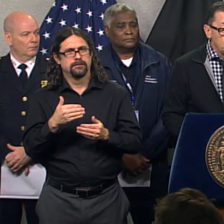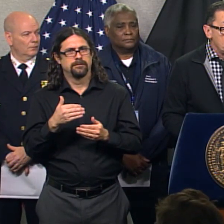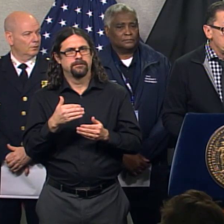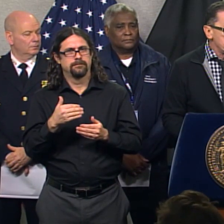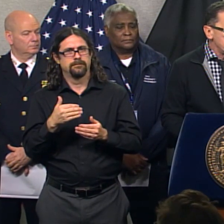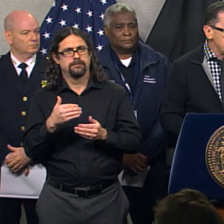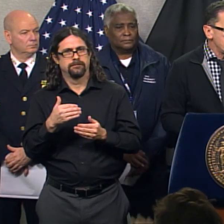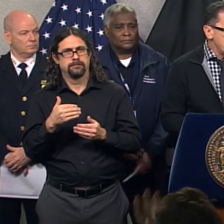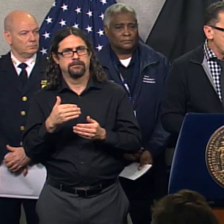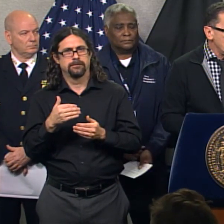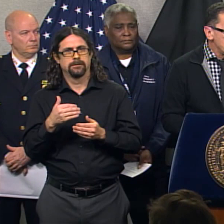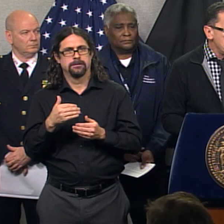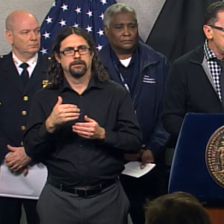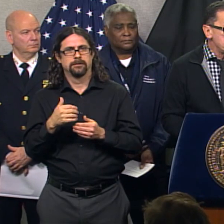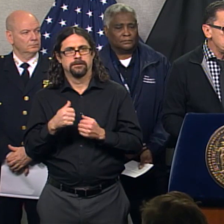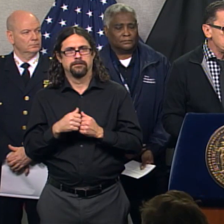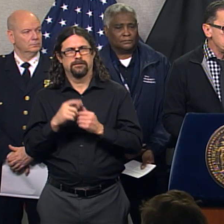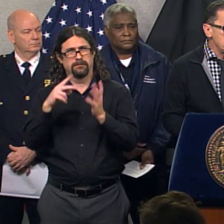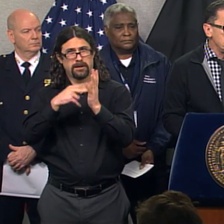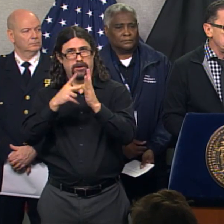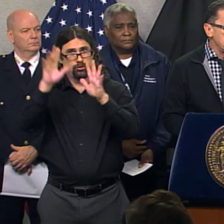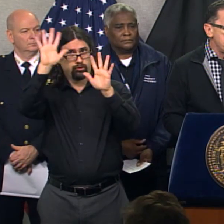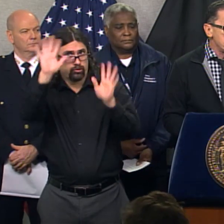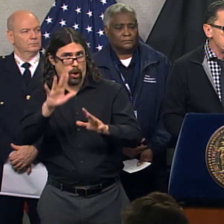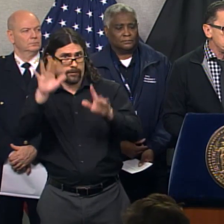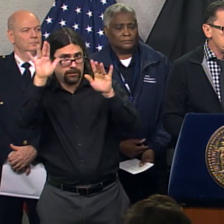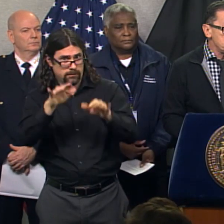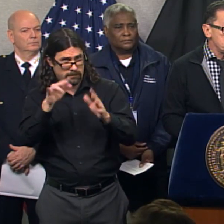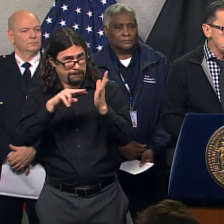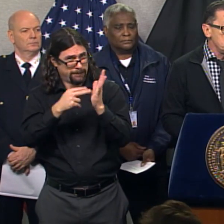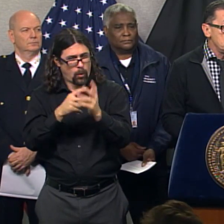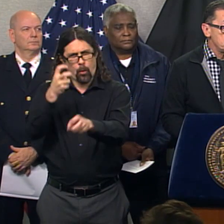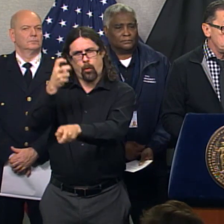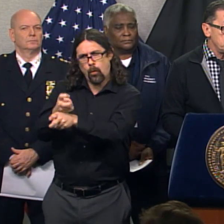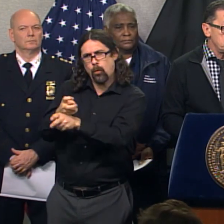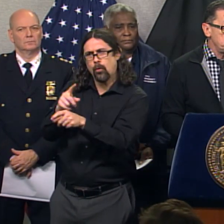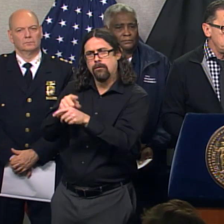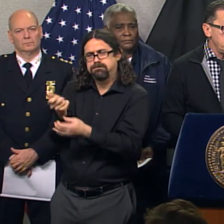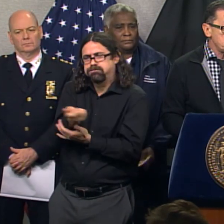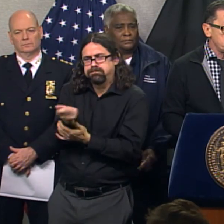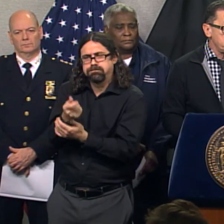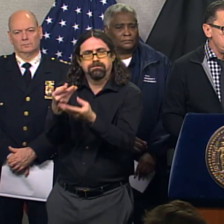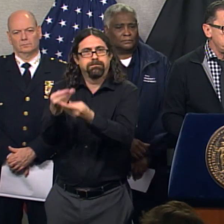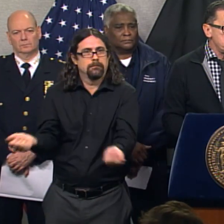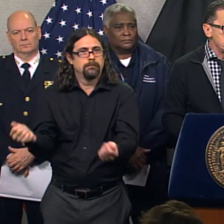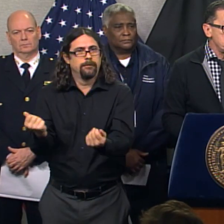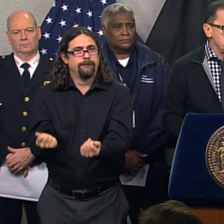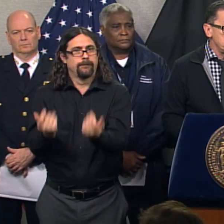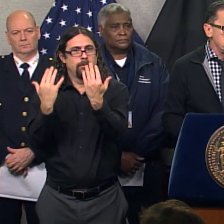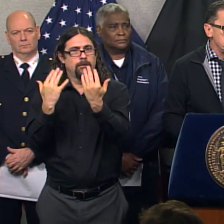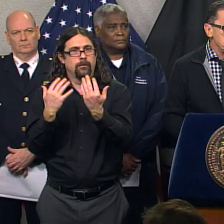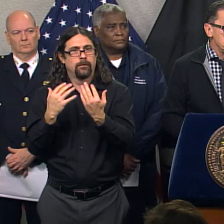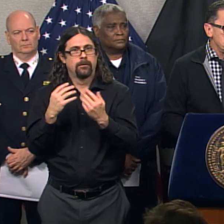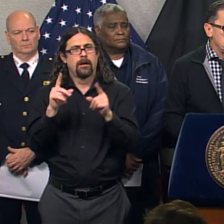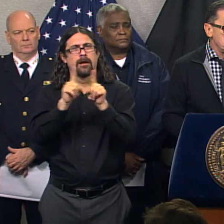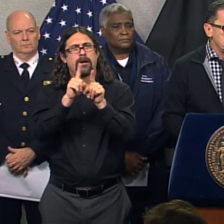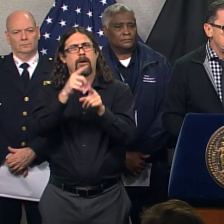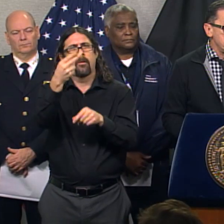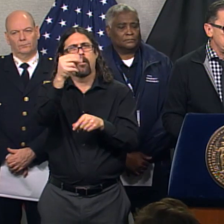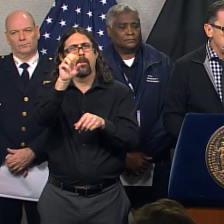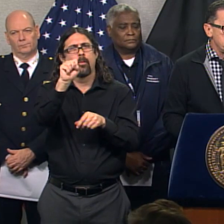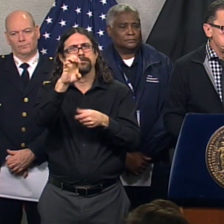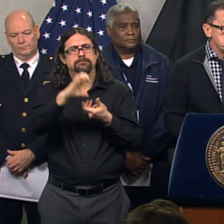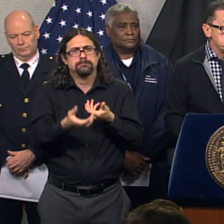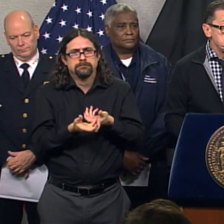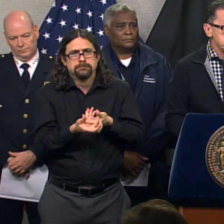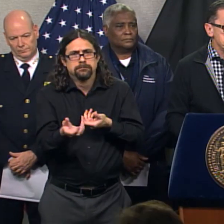little longer to stretch hose lines in the snow and get ladders in position, so we did put extra firefighters on duty to cover